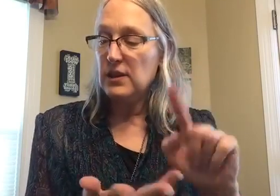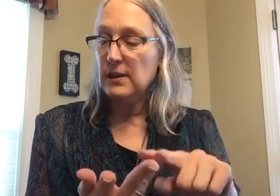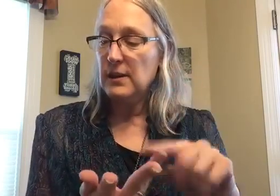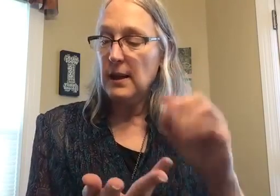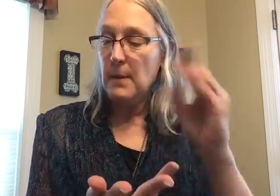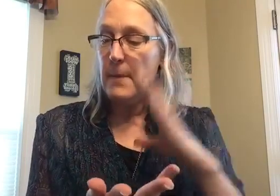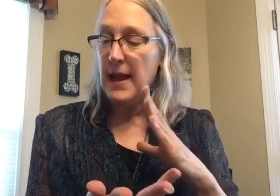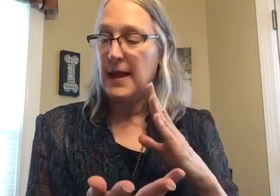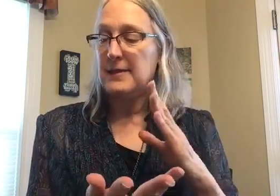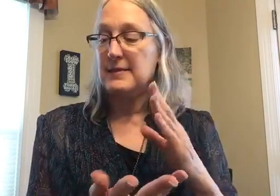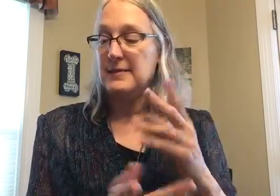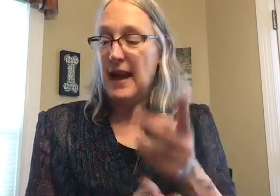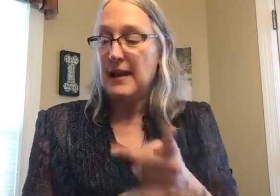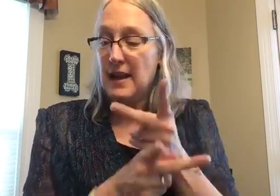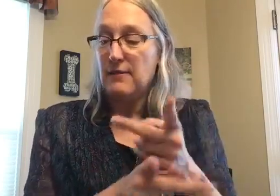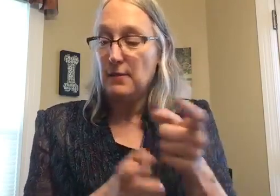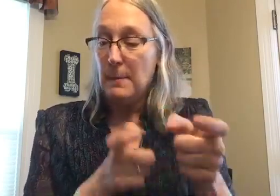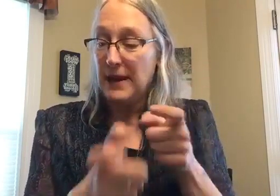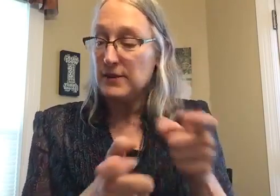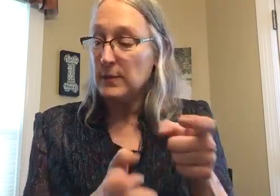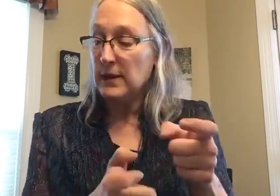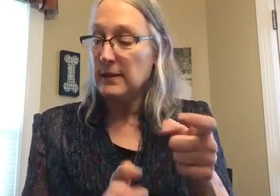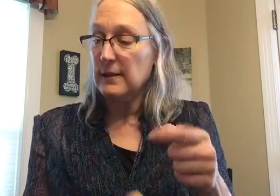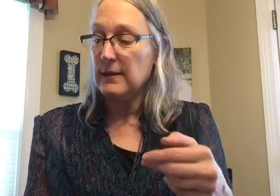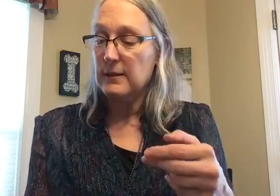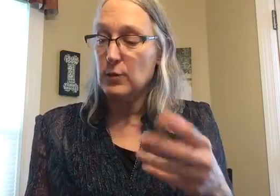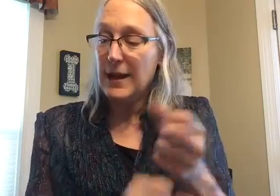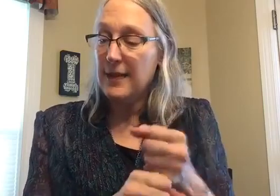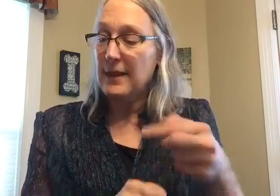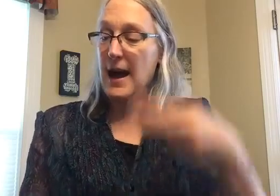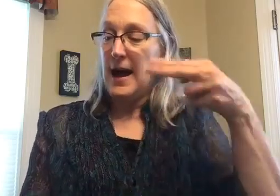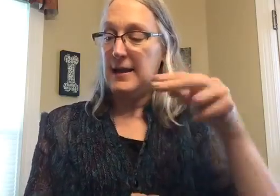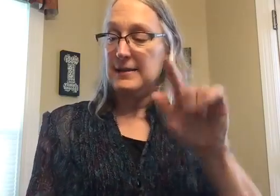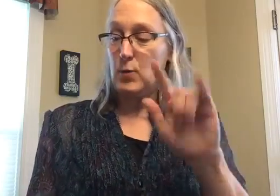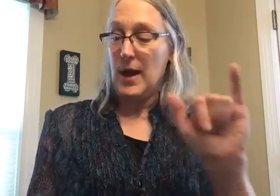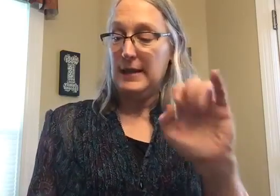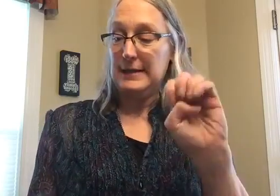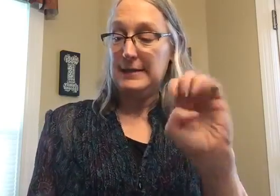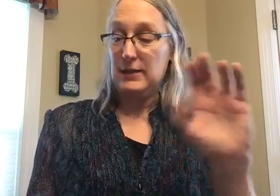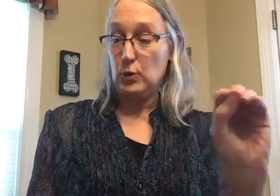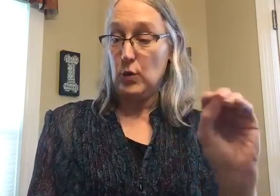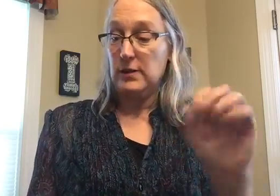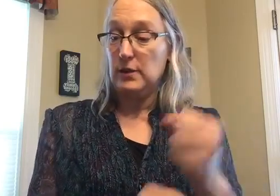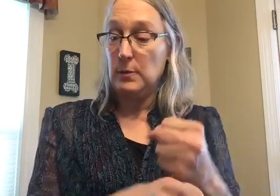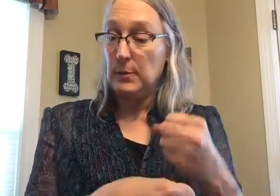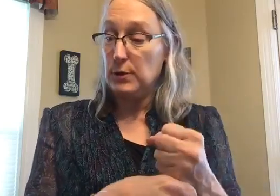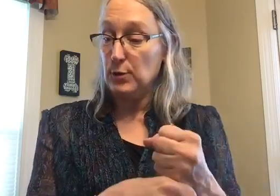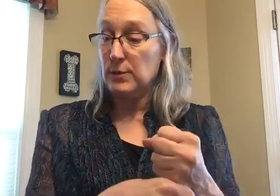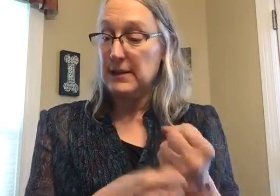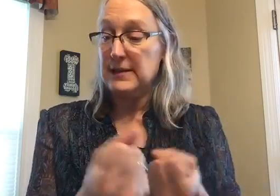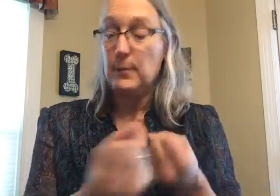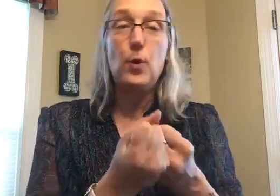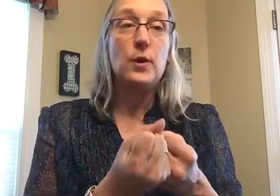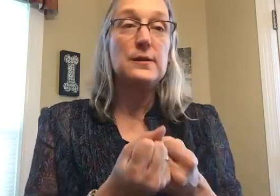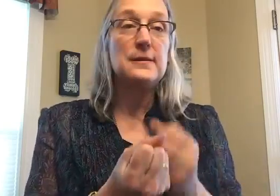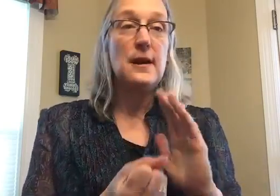cultivation, and man's kind of careful management to get the highest quality essential oils to be produced that supports